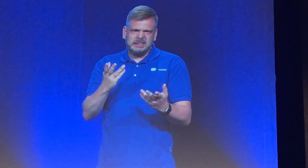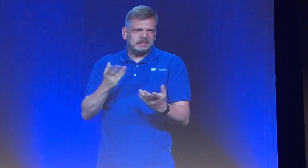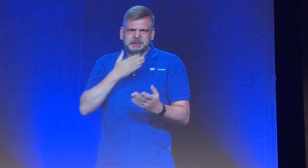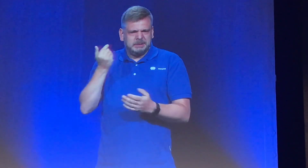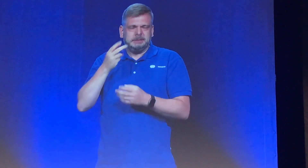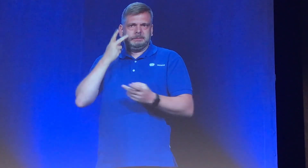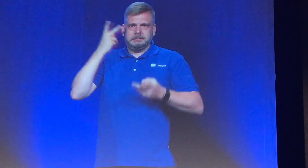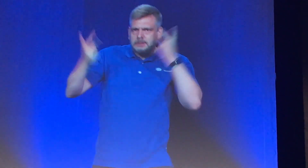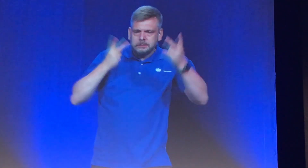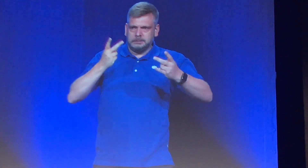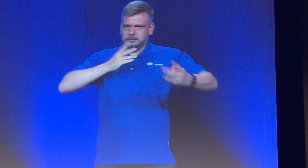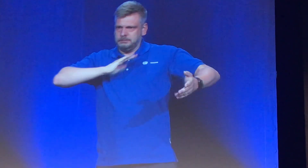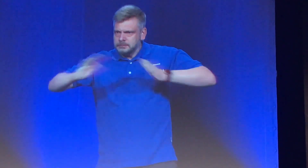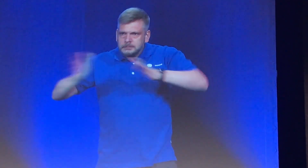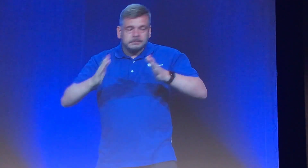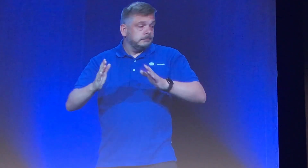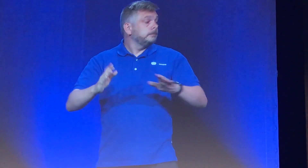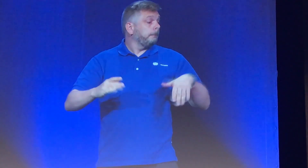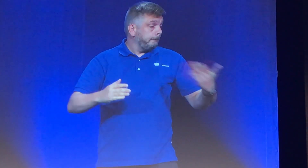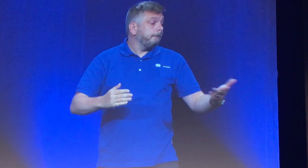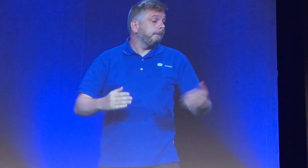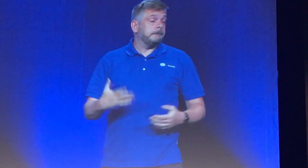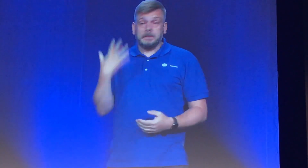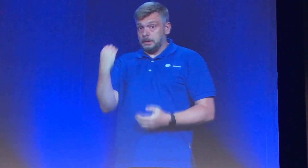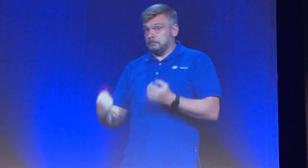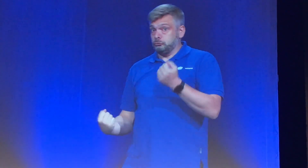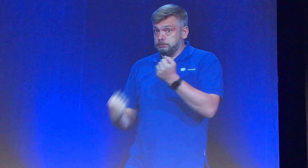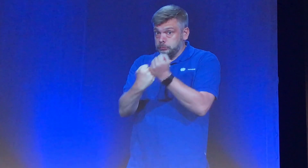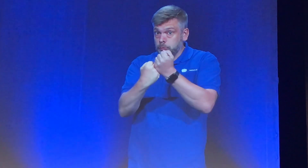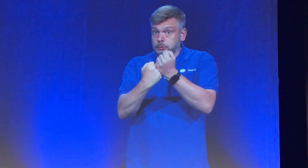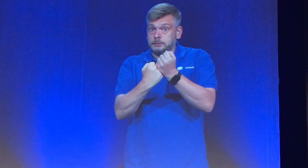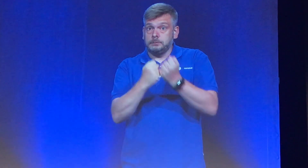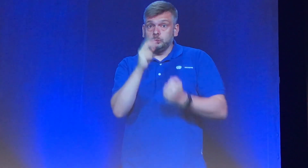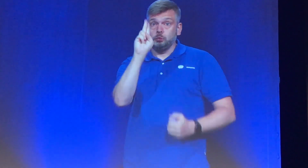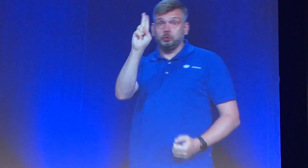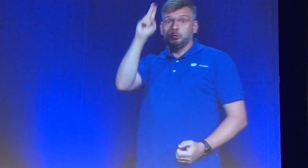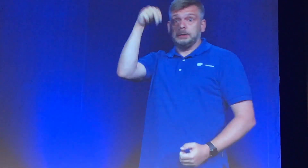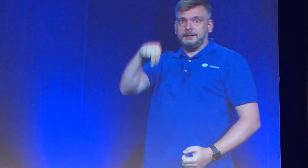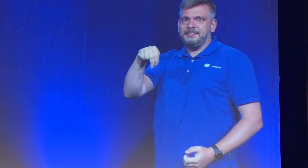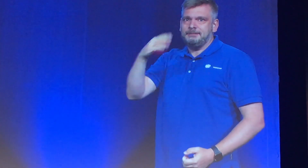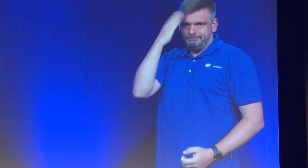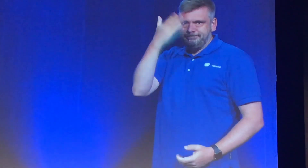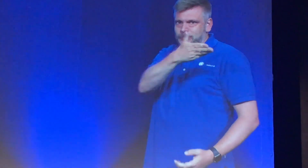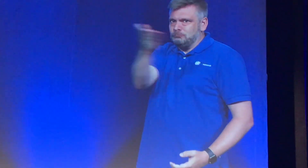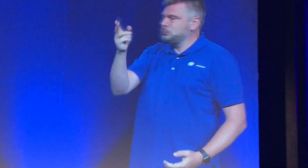keyword to find the videos that you're looking for. So this is what we've done instead.